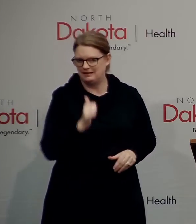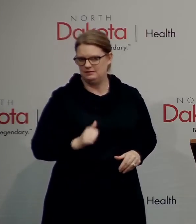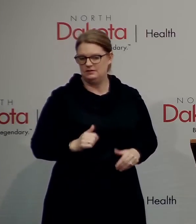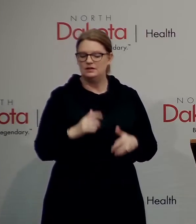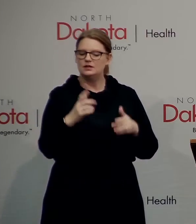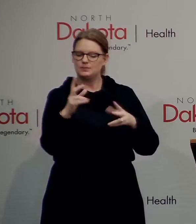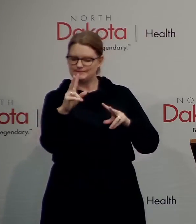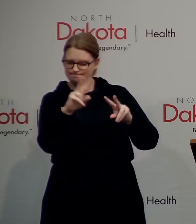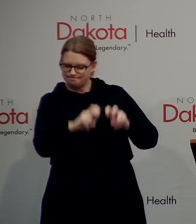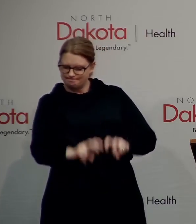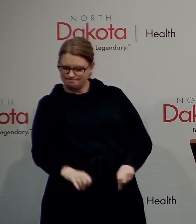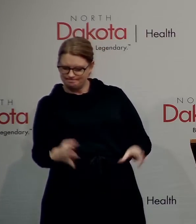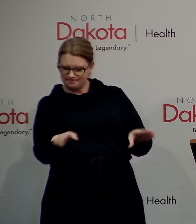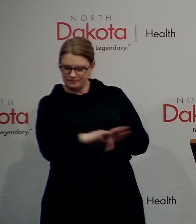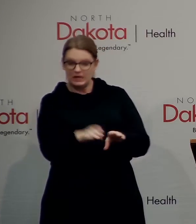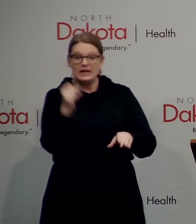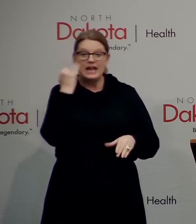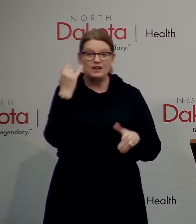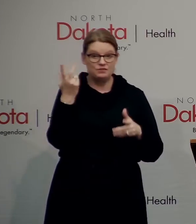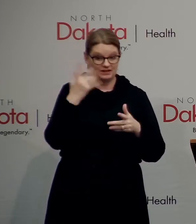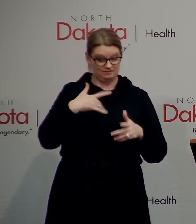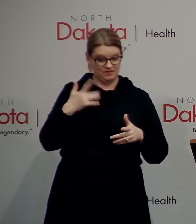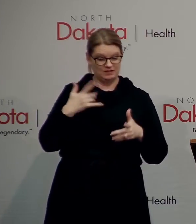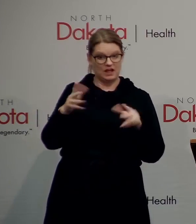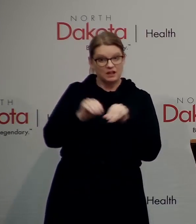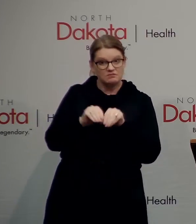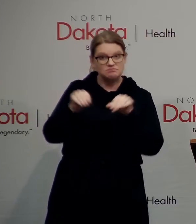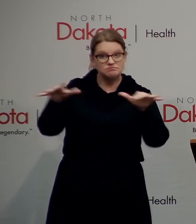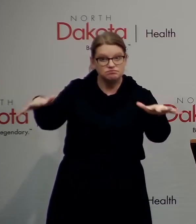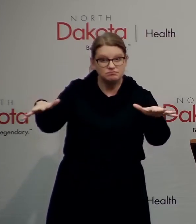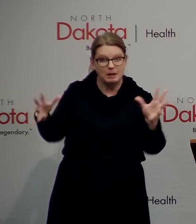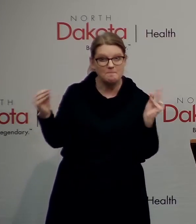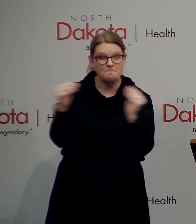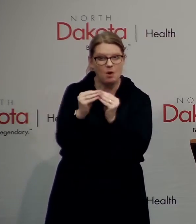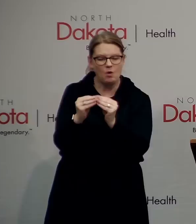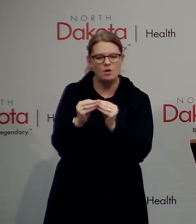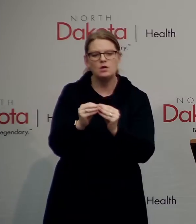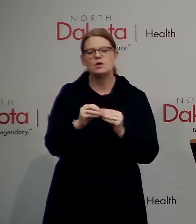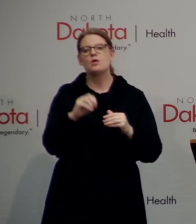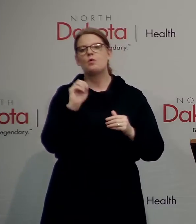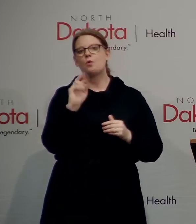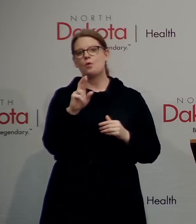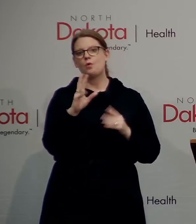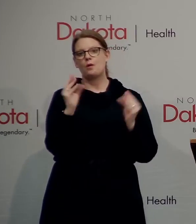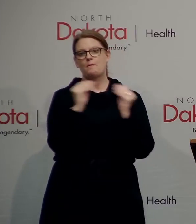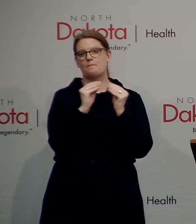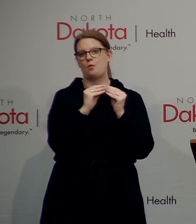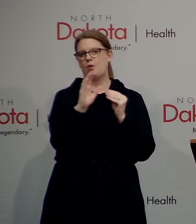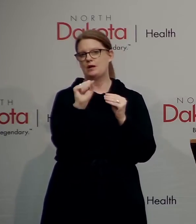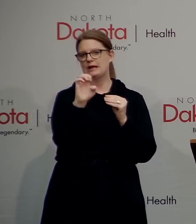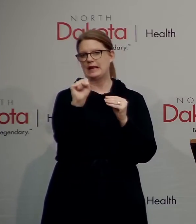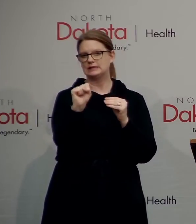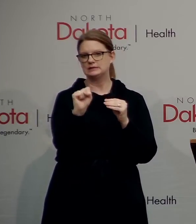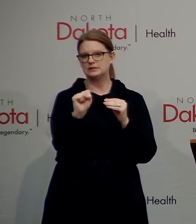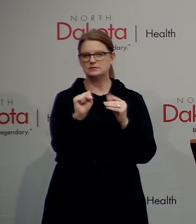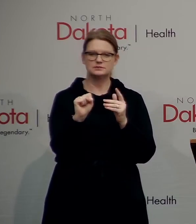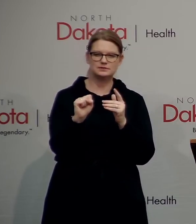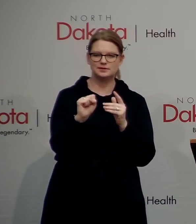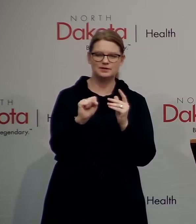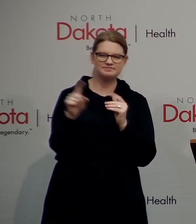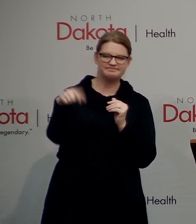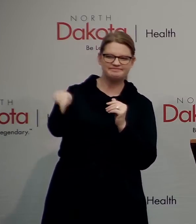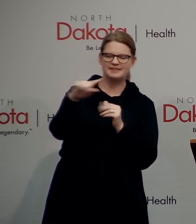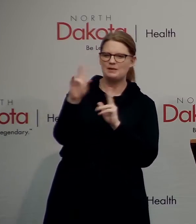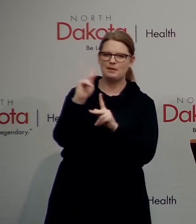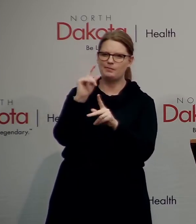that either we see a broadening of a community spread or if we see more cases of where we think that folks are not following